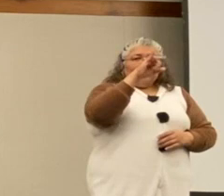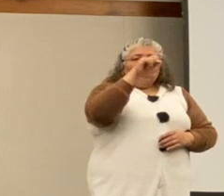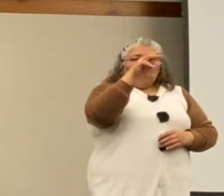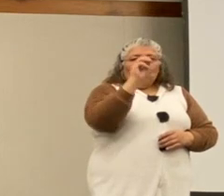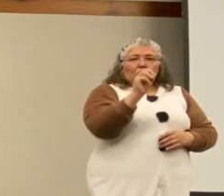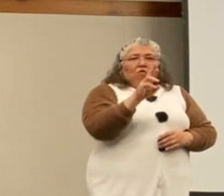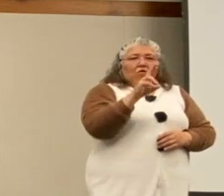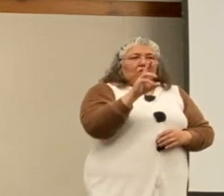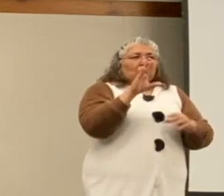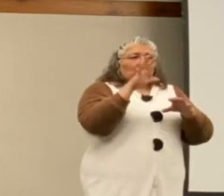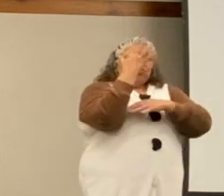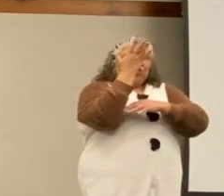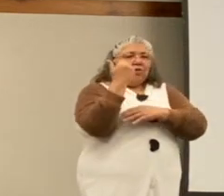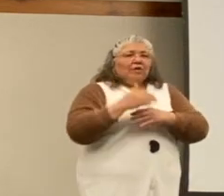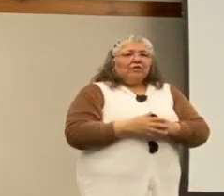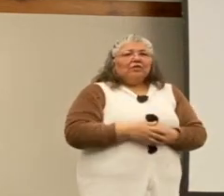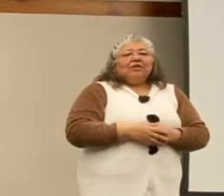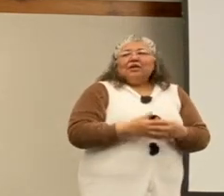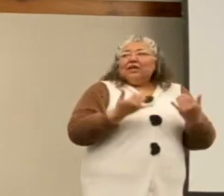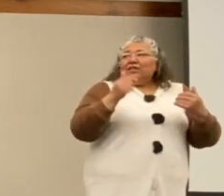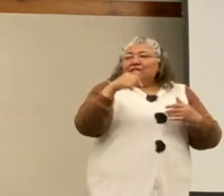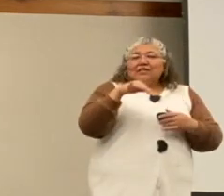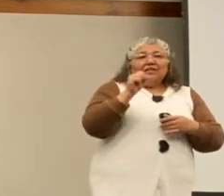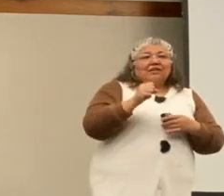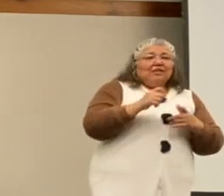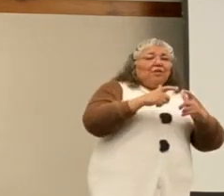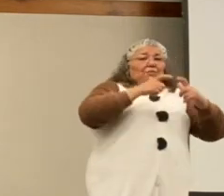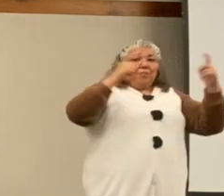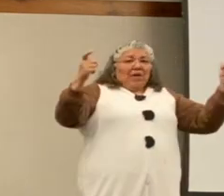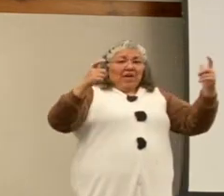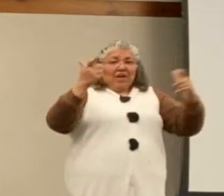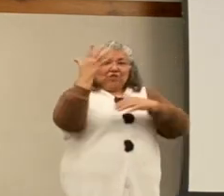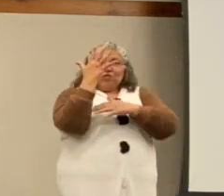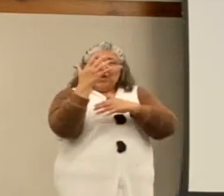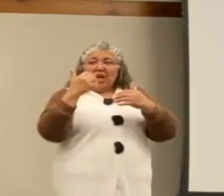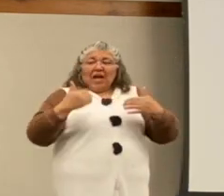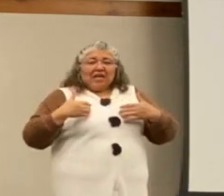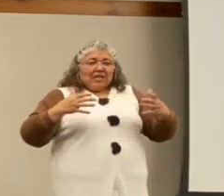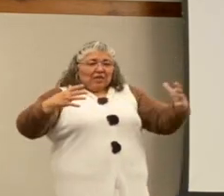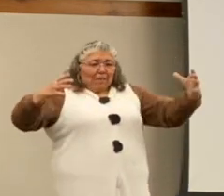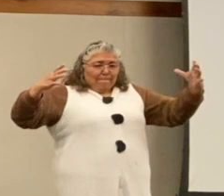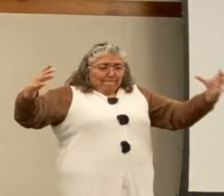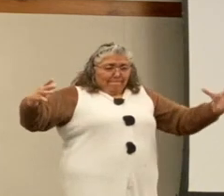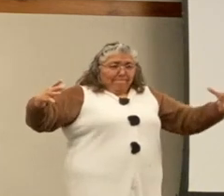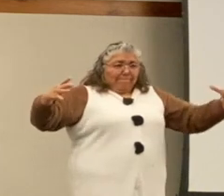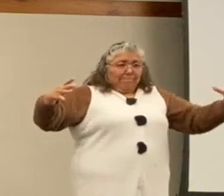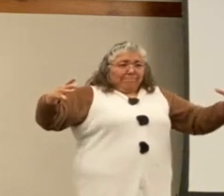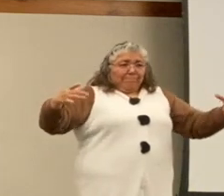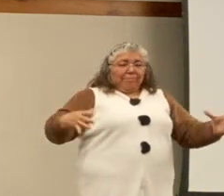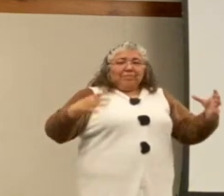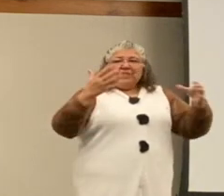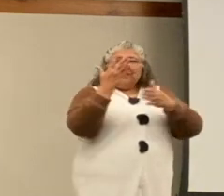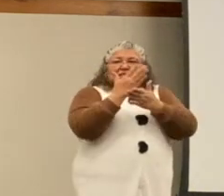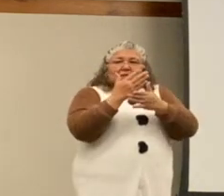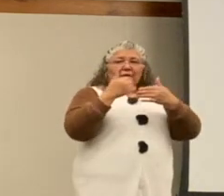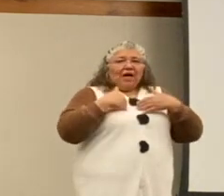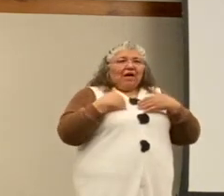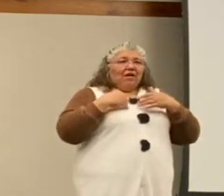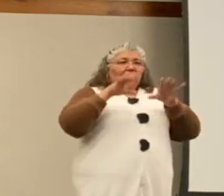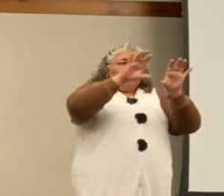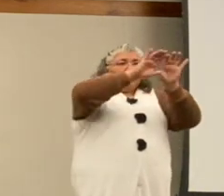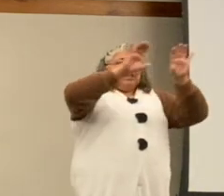sycamore tree was. A sycamore tree is a pretty big tree. It's got a big trunk. And some trees have lower limbs.